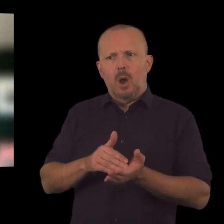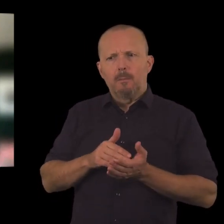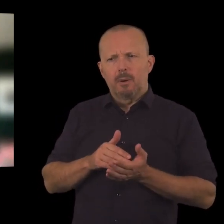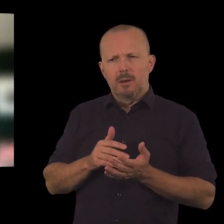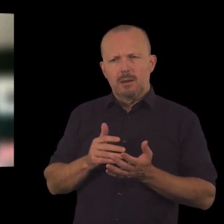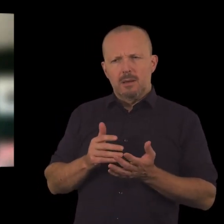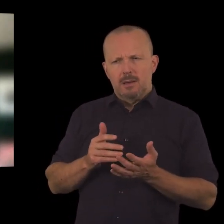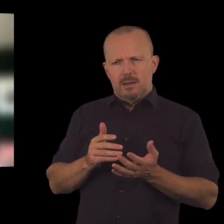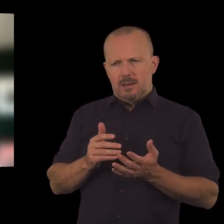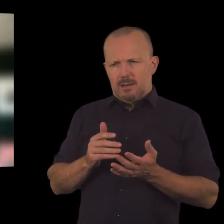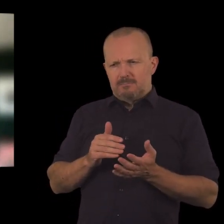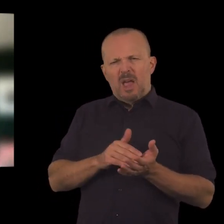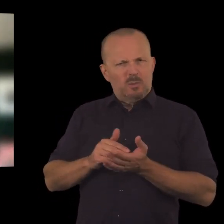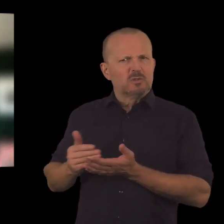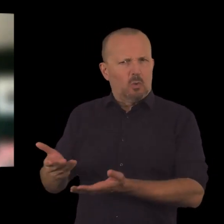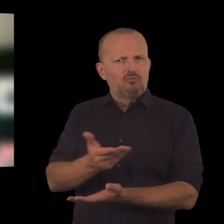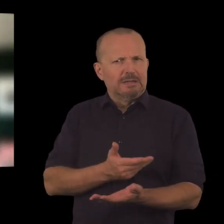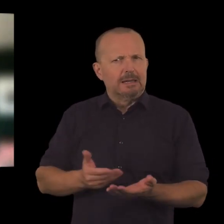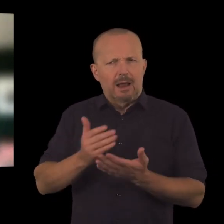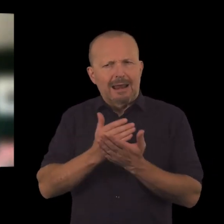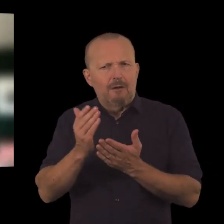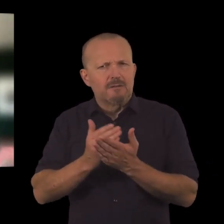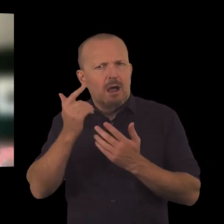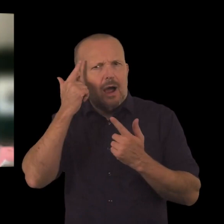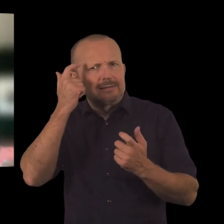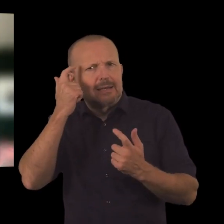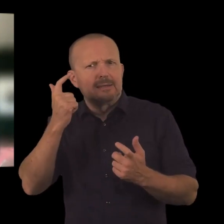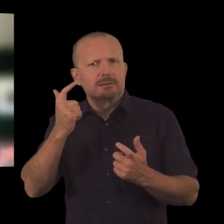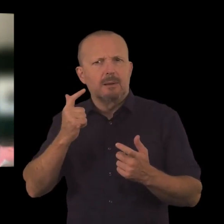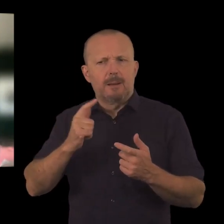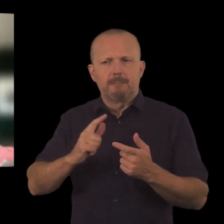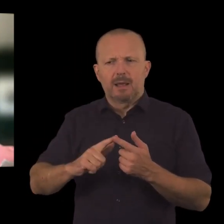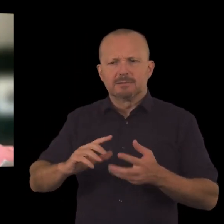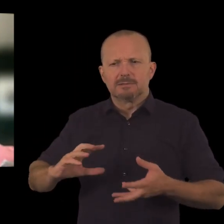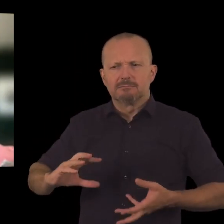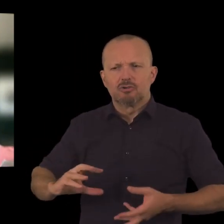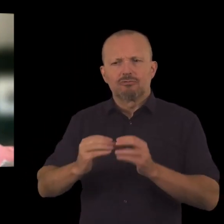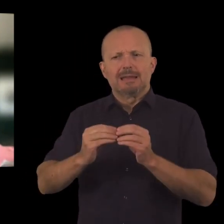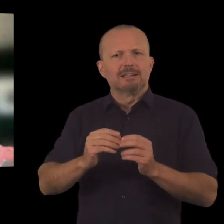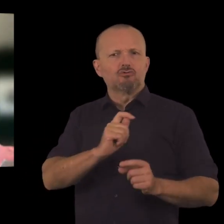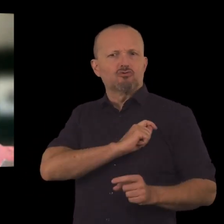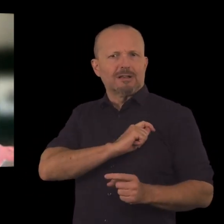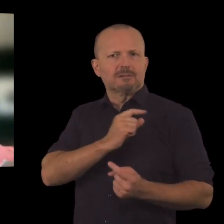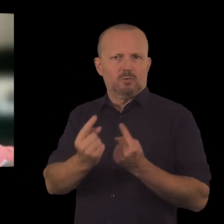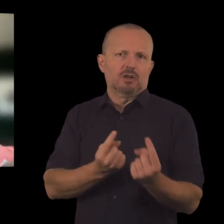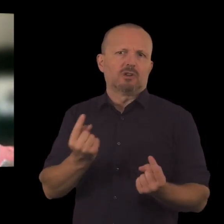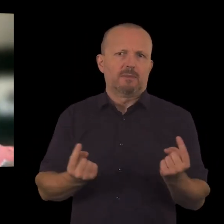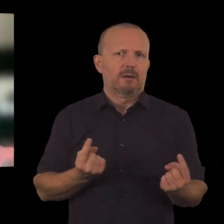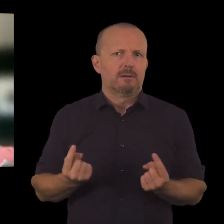a show, at the start, we do a lot of theatre-based games. And